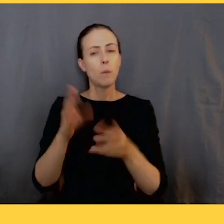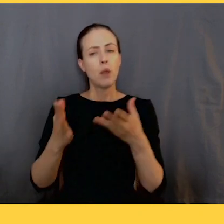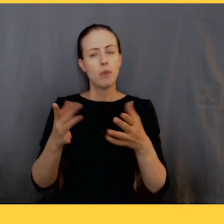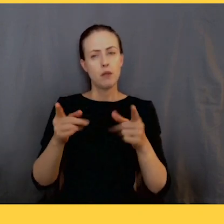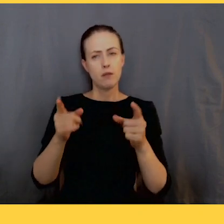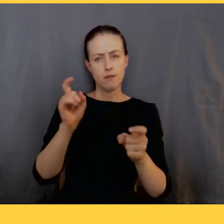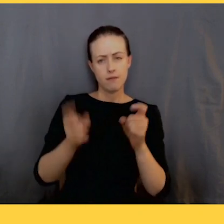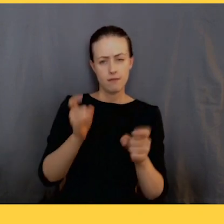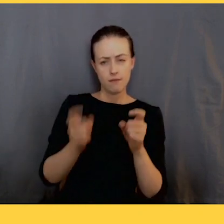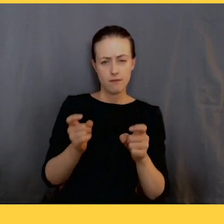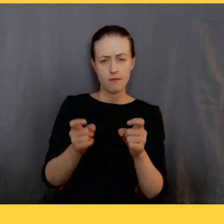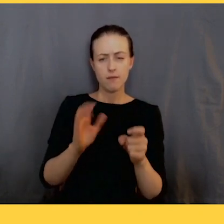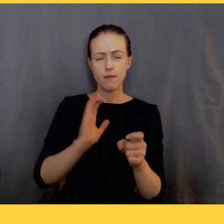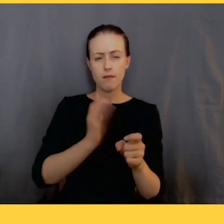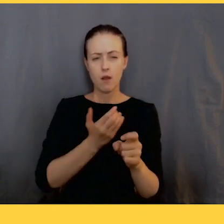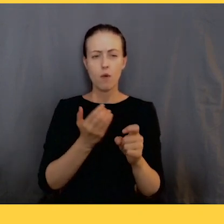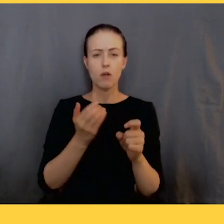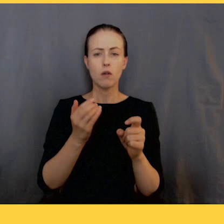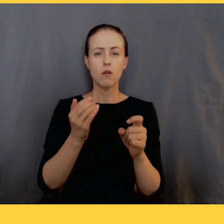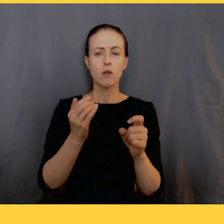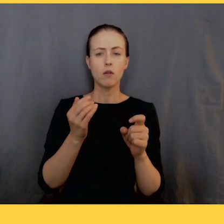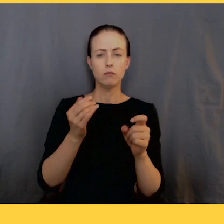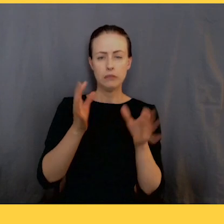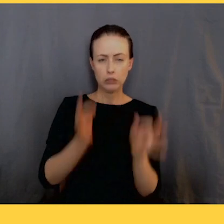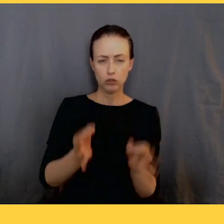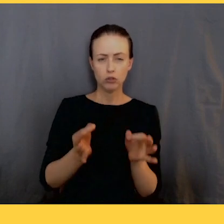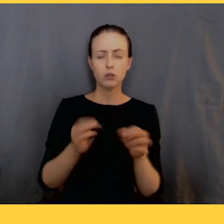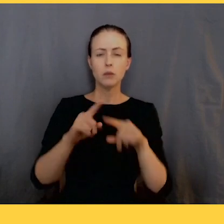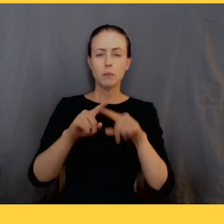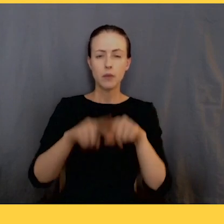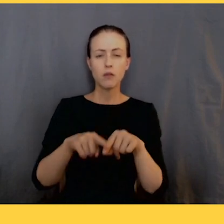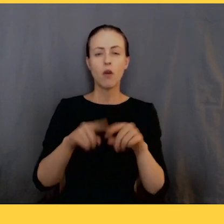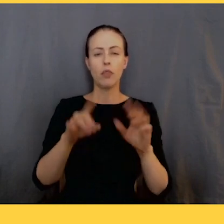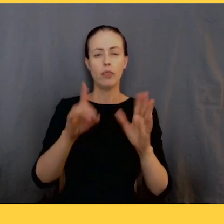factors or circuit designs.